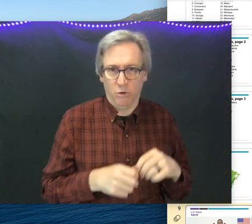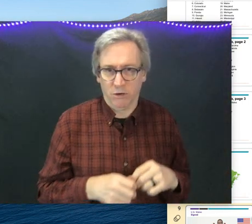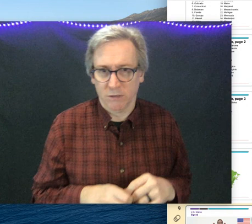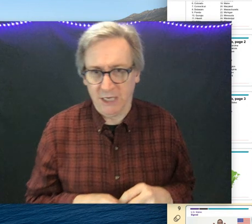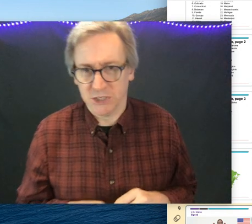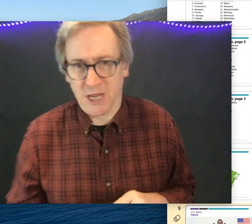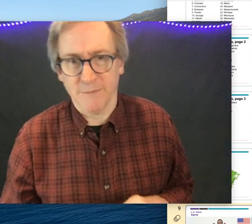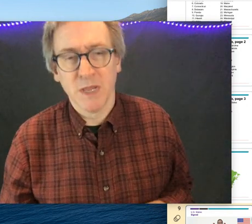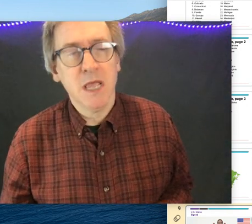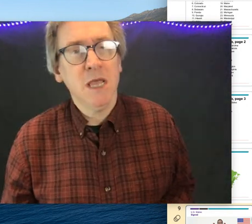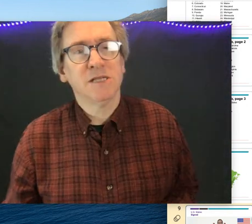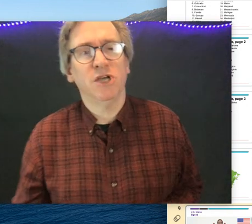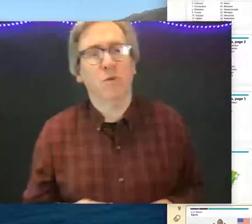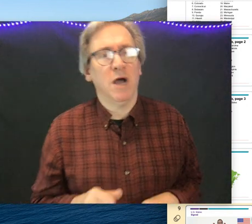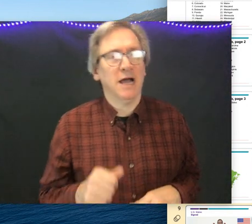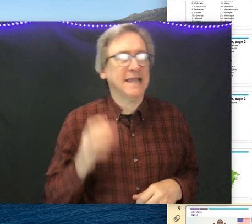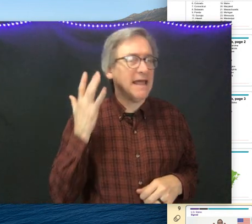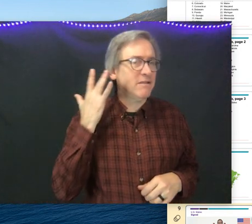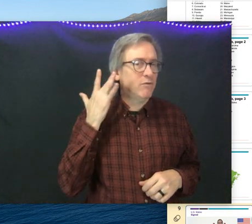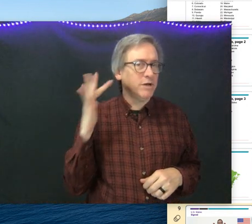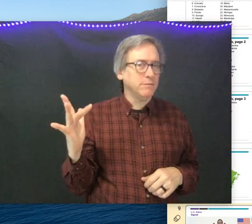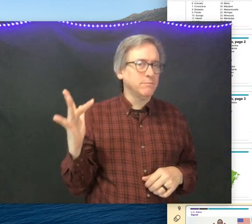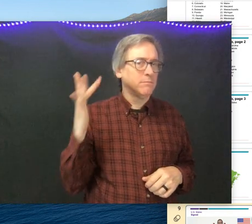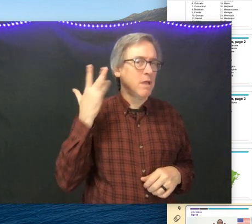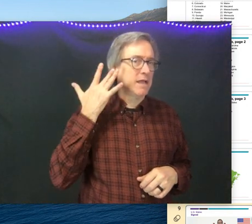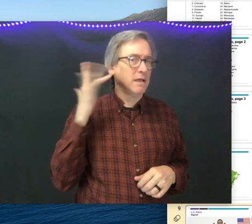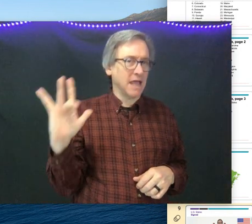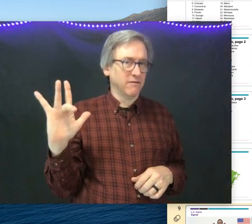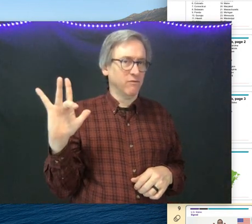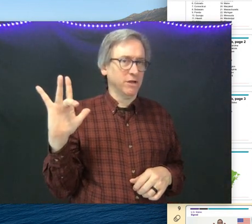few more each time. So California,